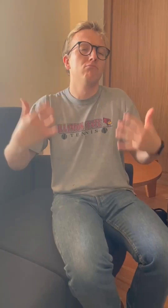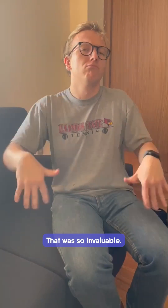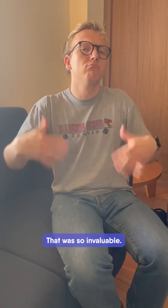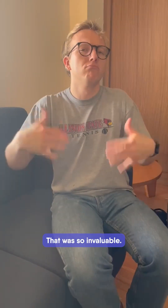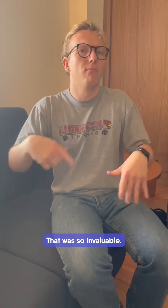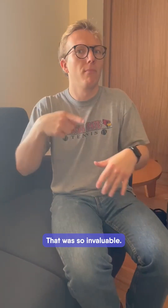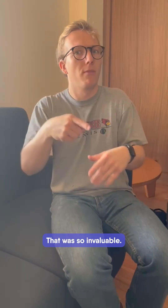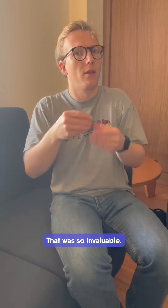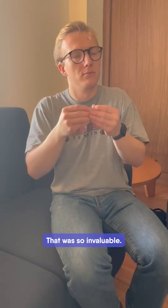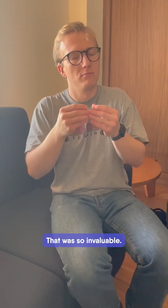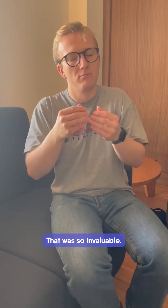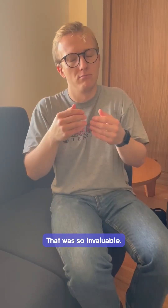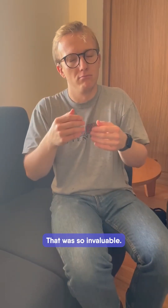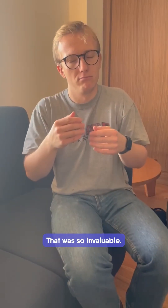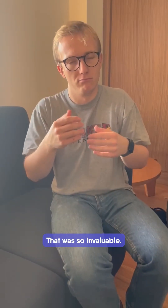That was so invaluable.